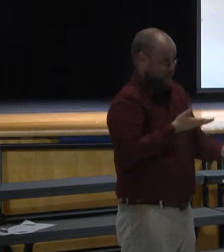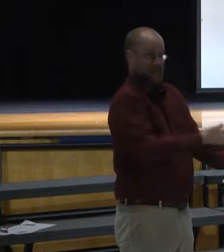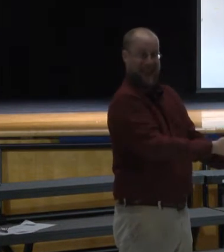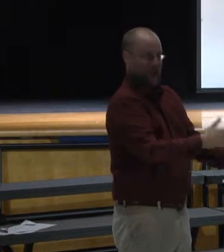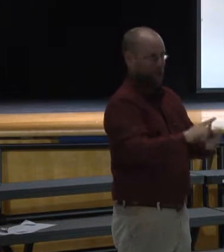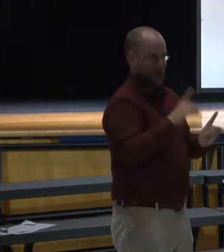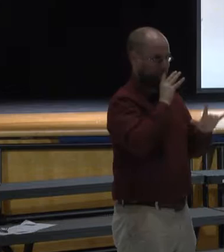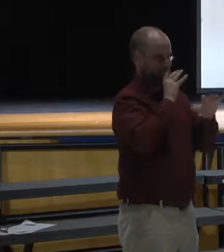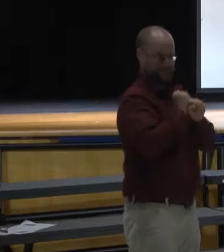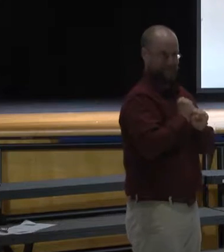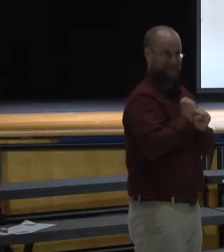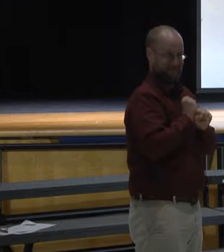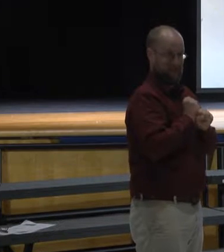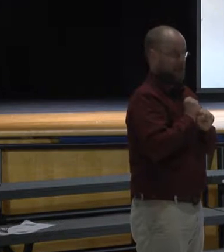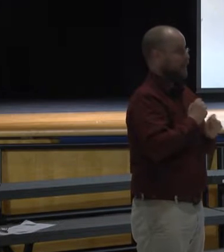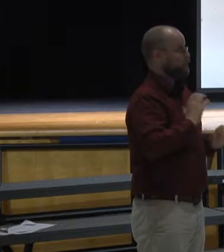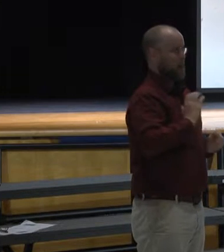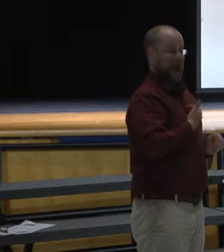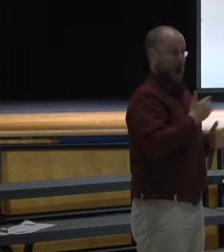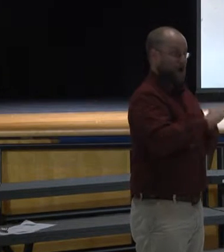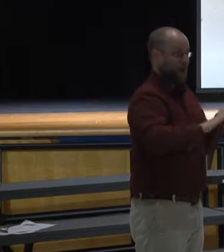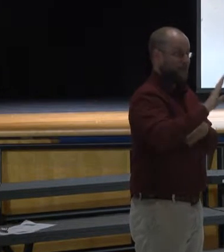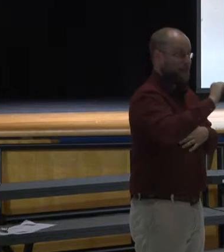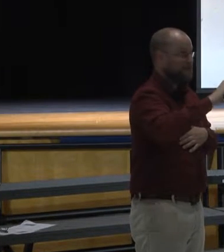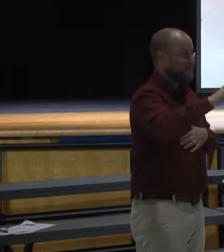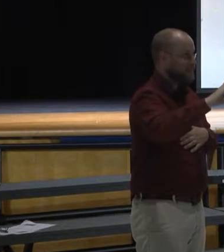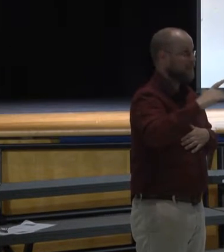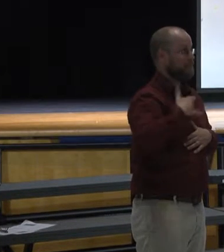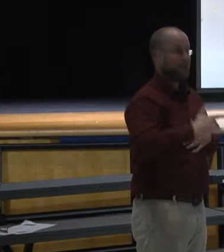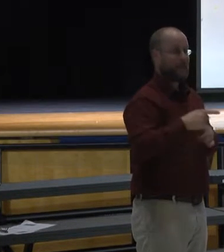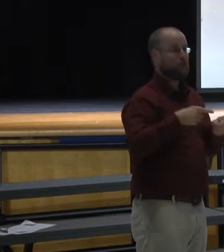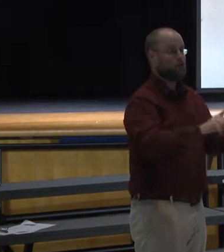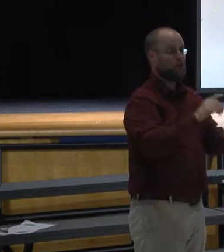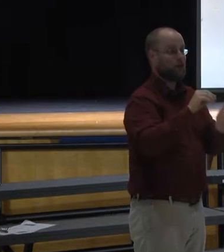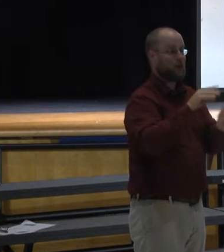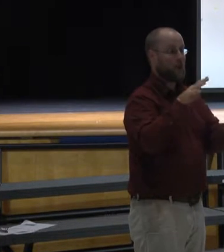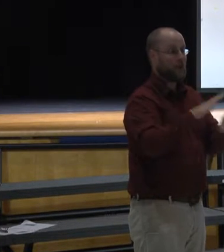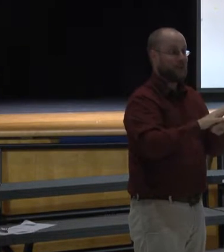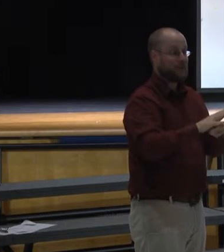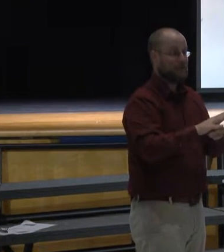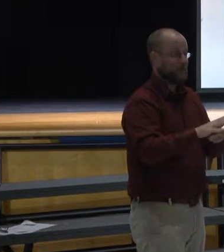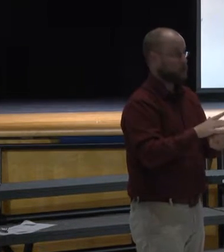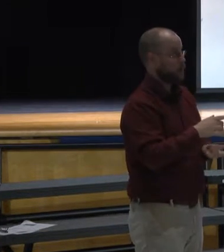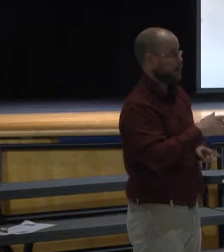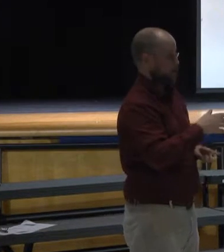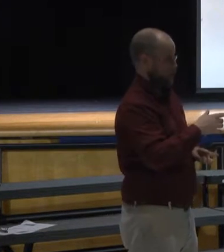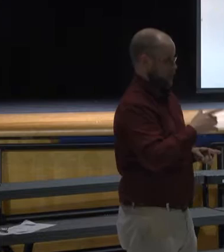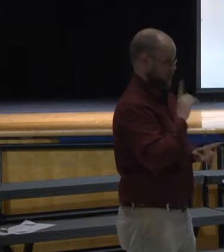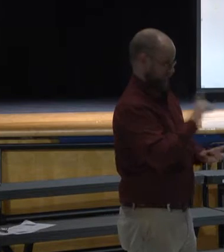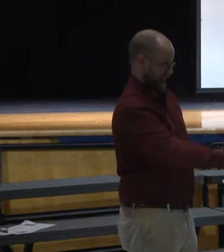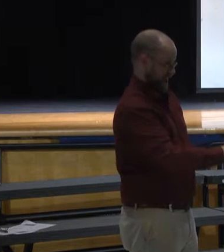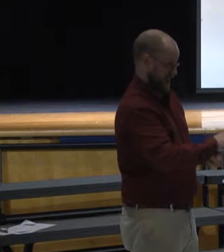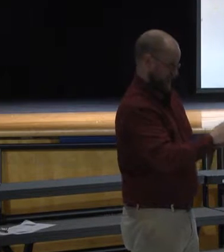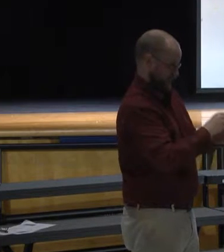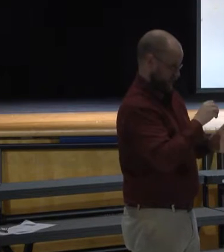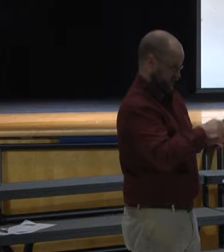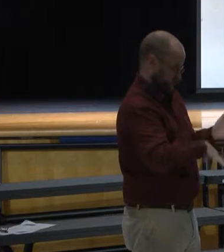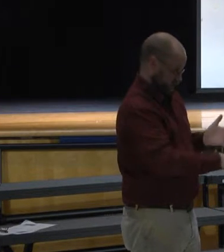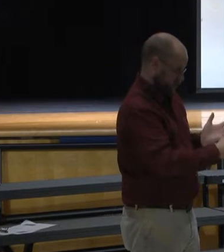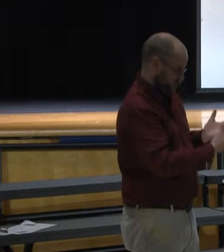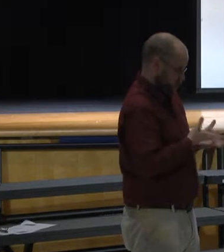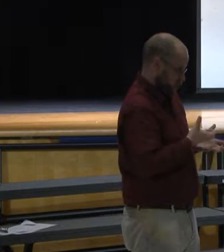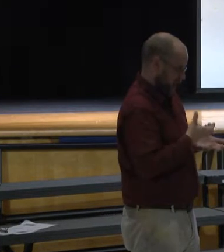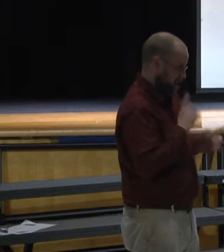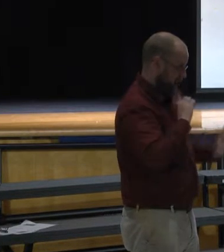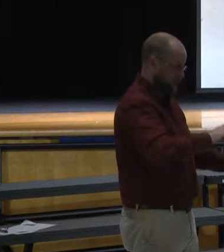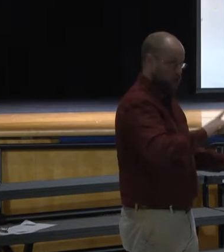when orientation comes around, they tell the students, hey, do you want to answer questions on your bill, or do you want mom and dad to do it? They're like, mom and dad. They're like, okay, sign